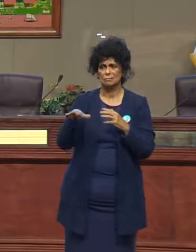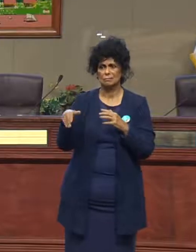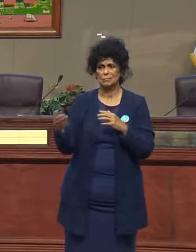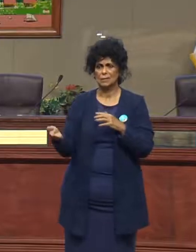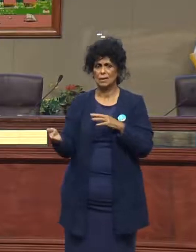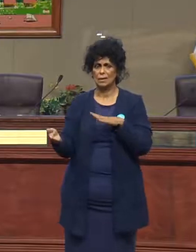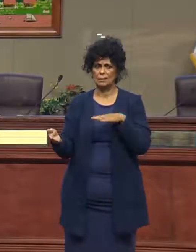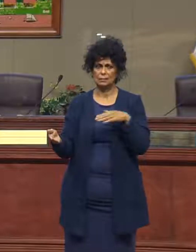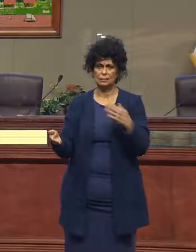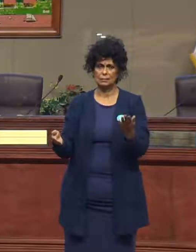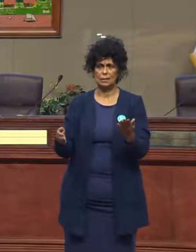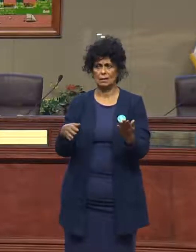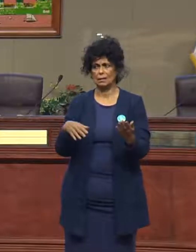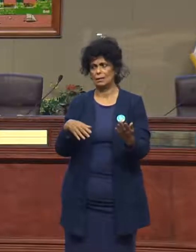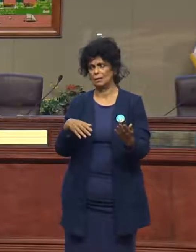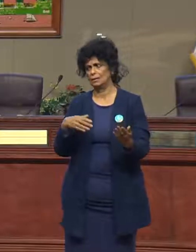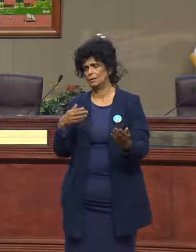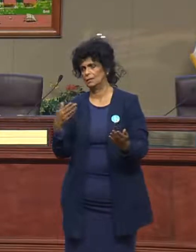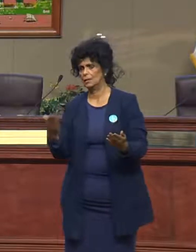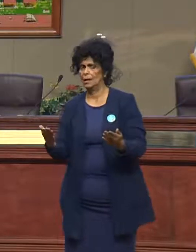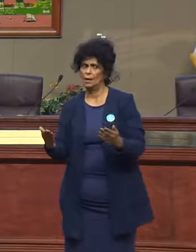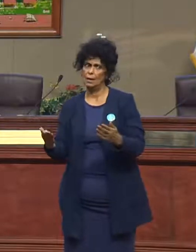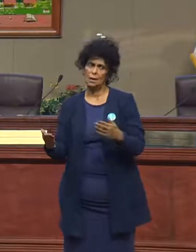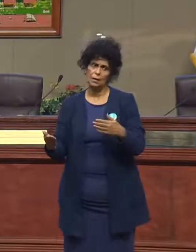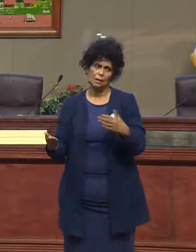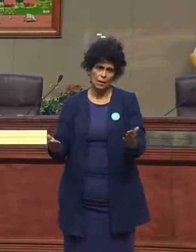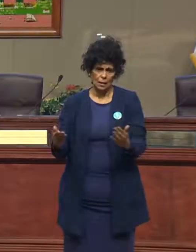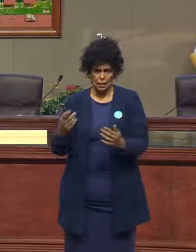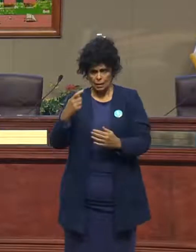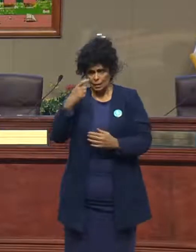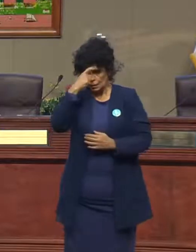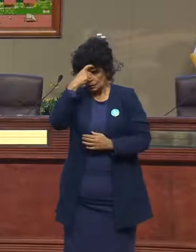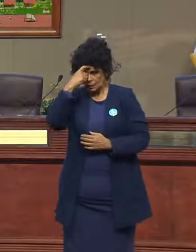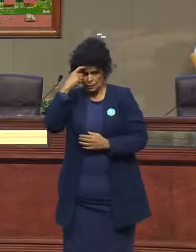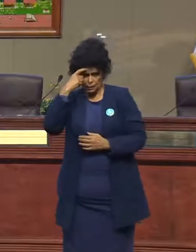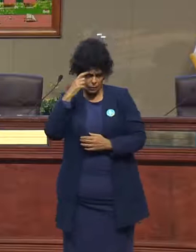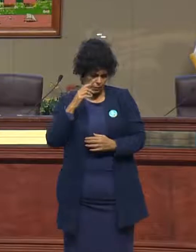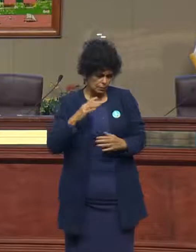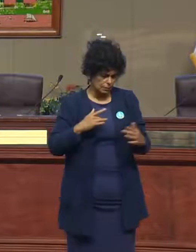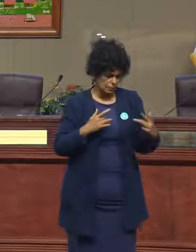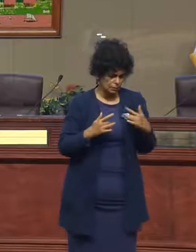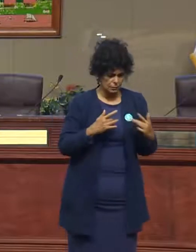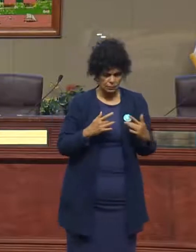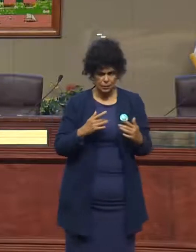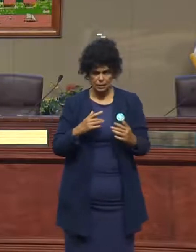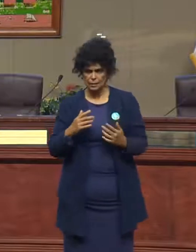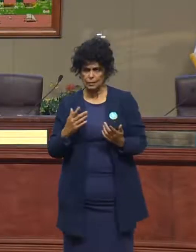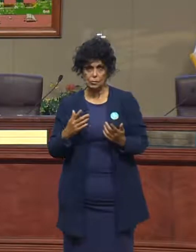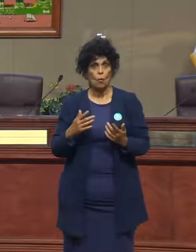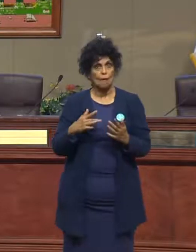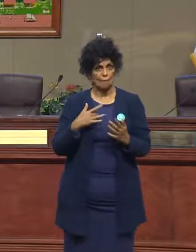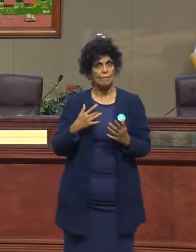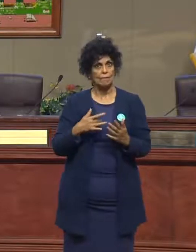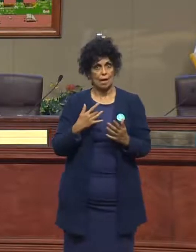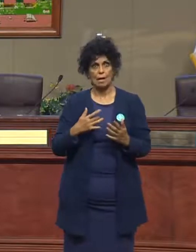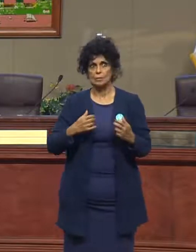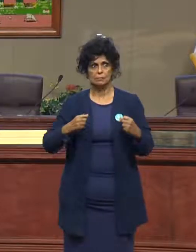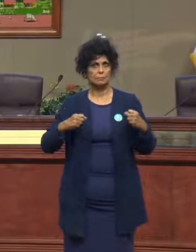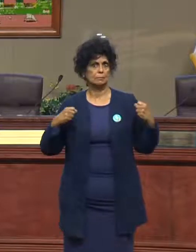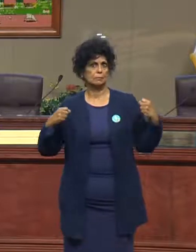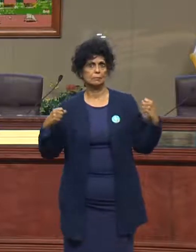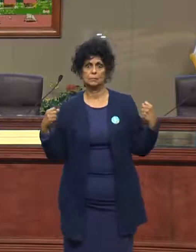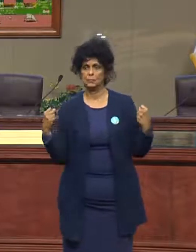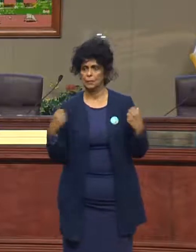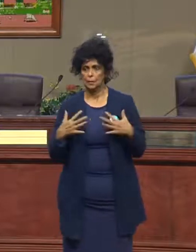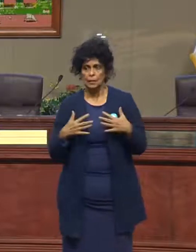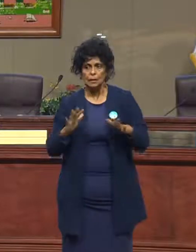population. So, of course, they were a higher risk, and they all rush to get vaccinated because